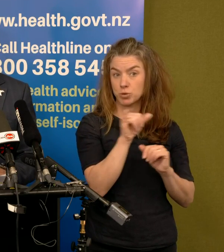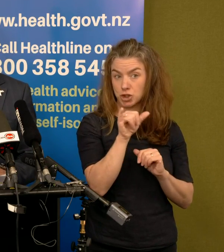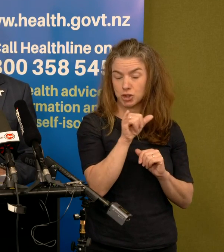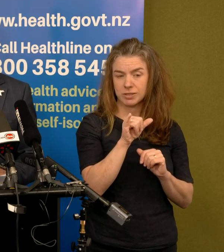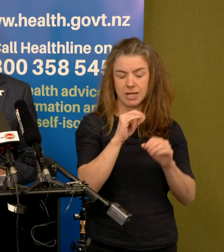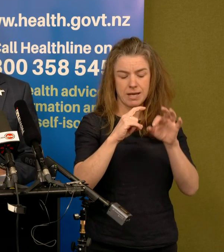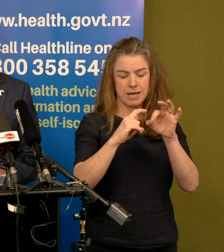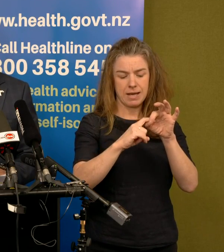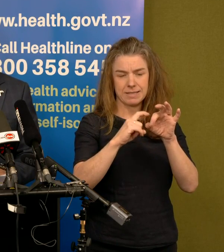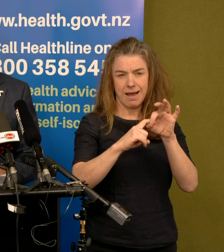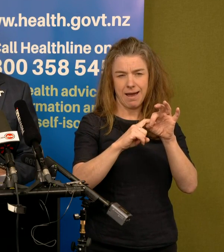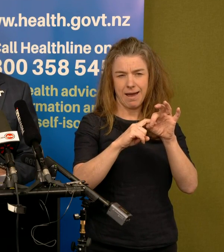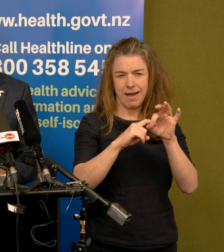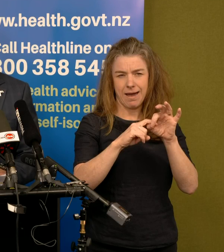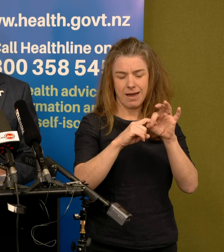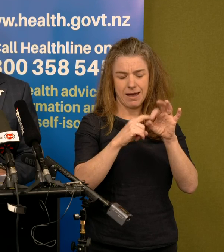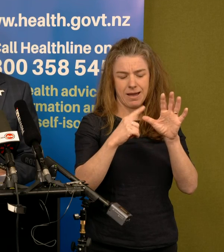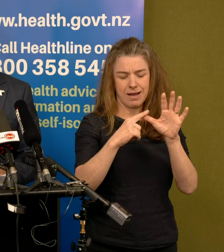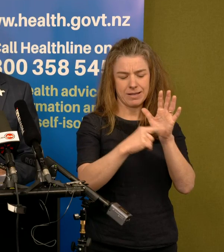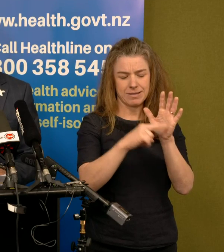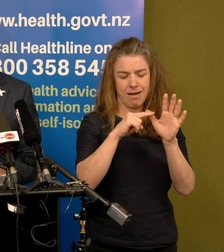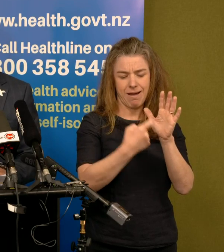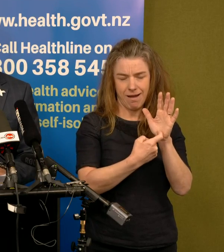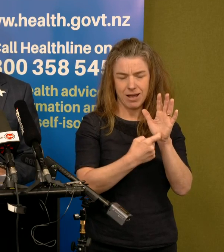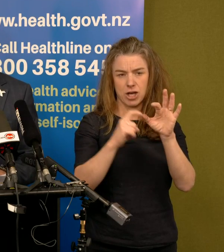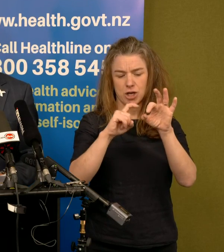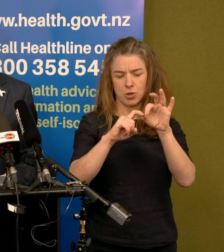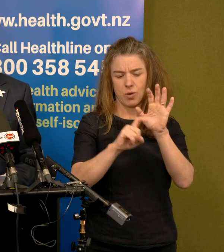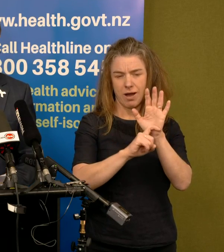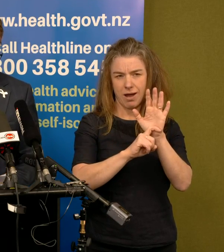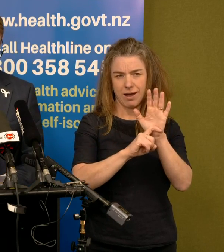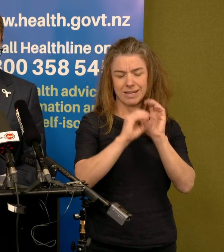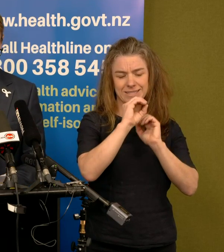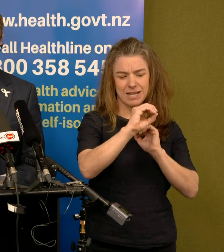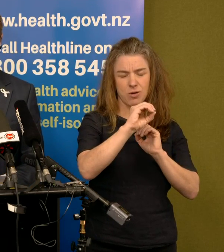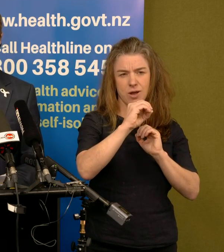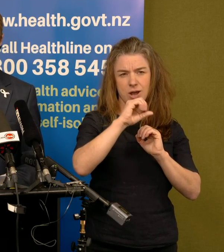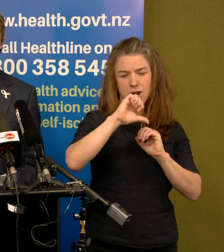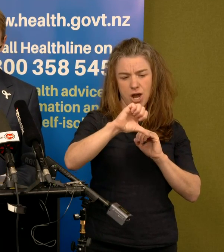a Qatar Airways flight, QR 0920,